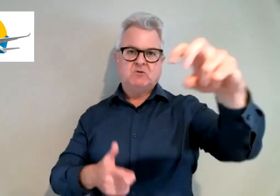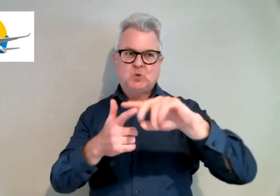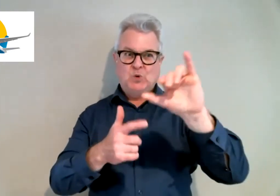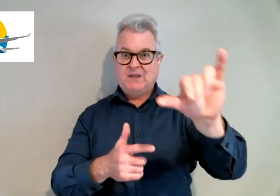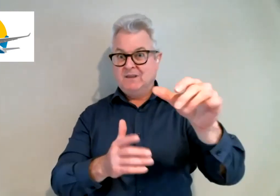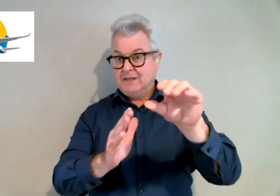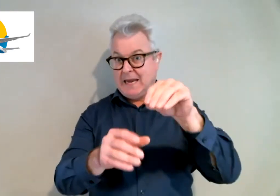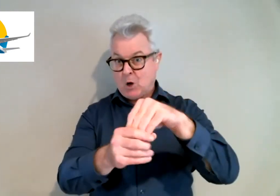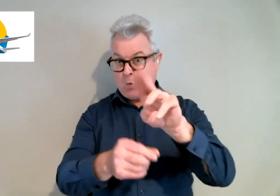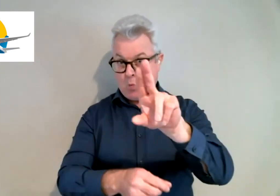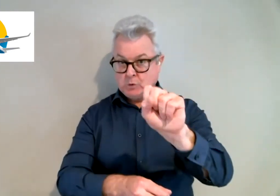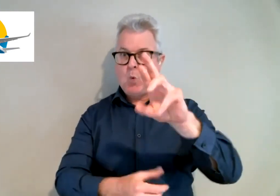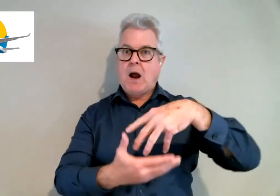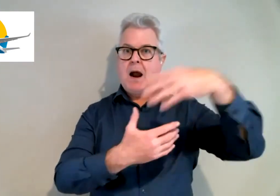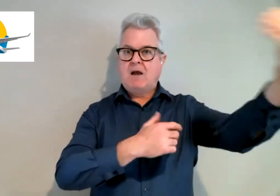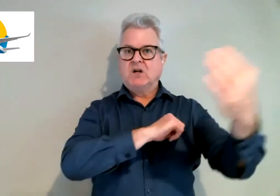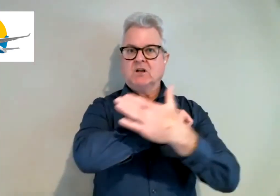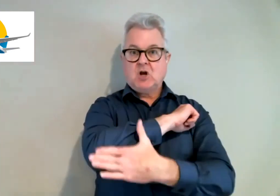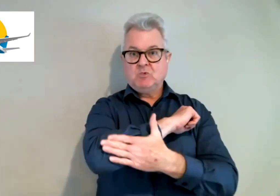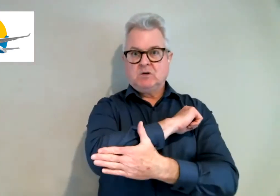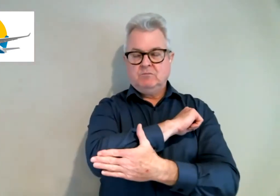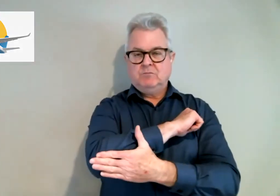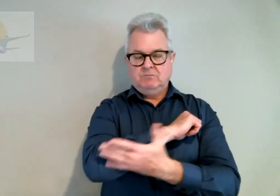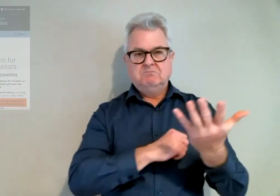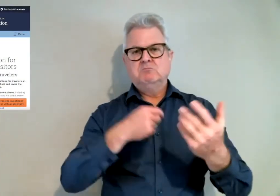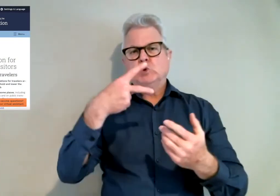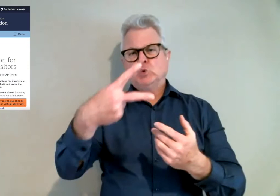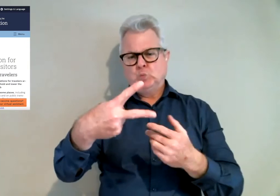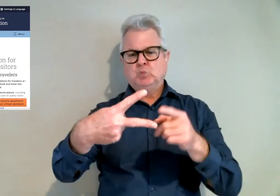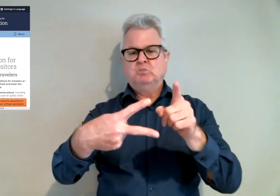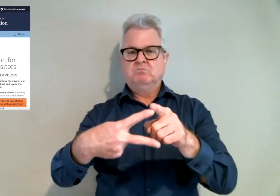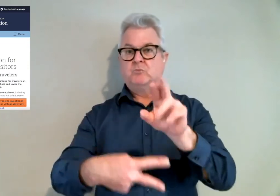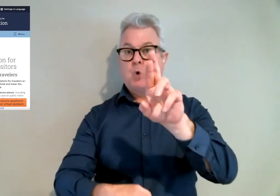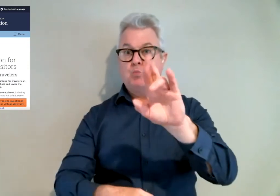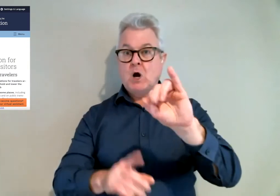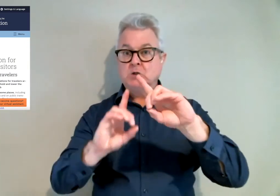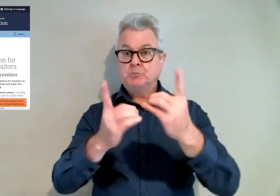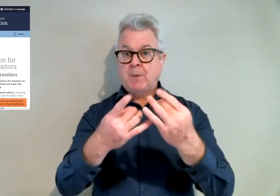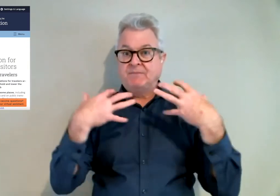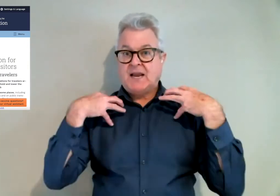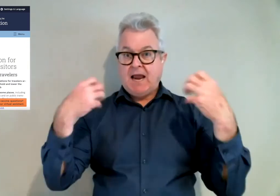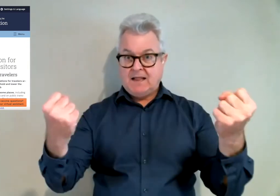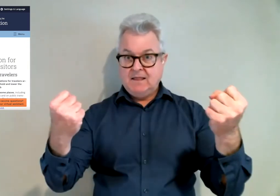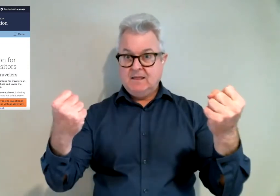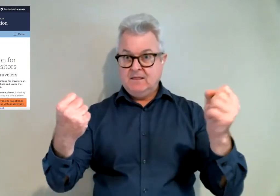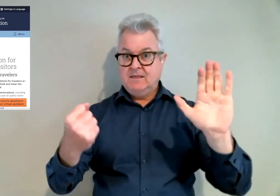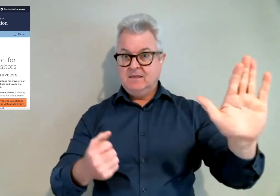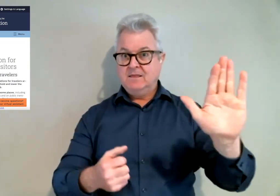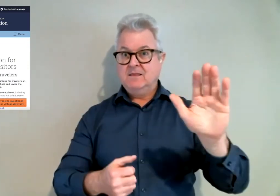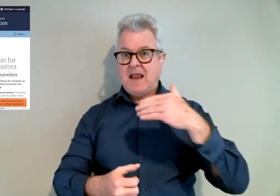CDC website to find out what the standards are before you go on your travel. Now, the Rhode Island Department of